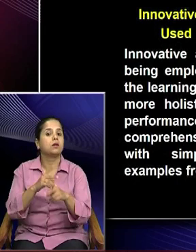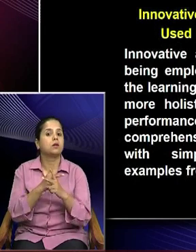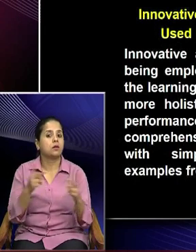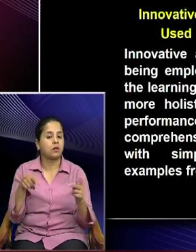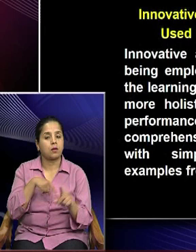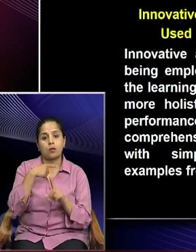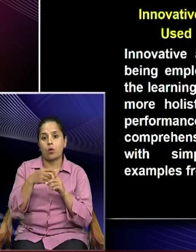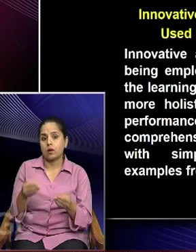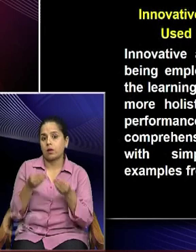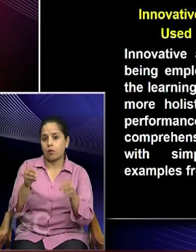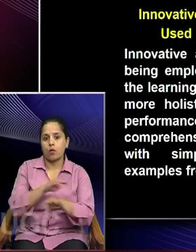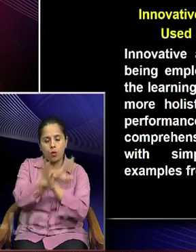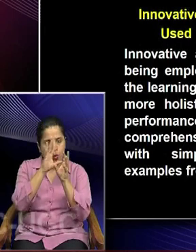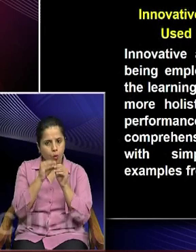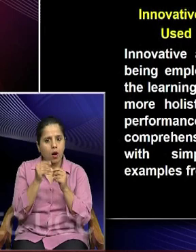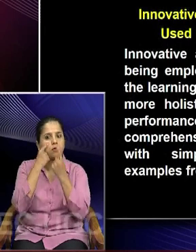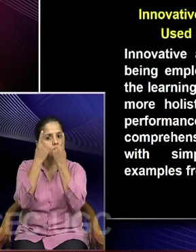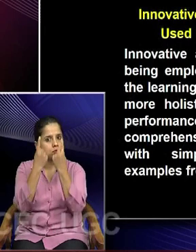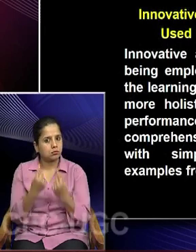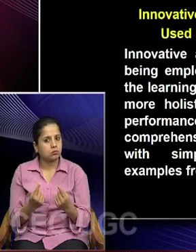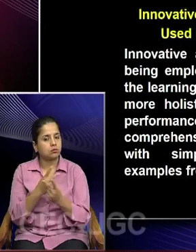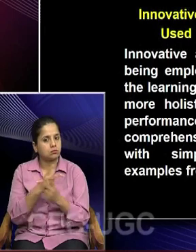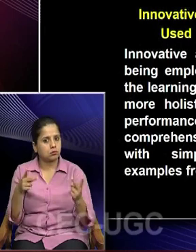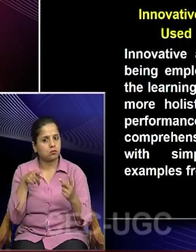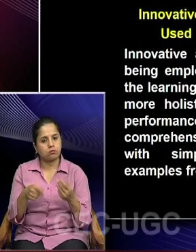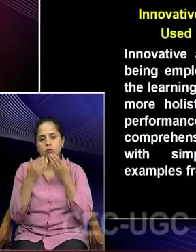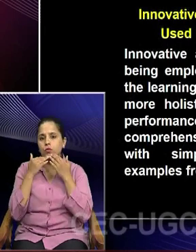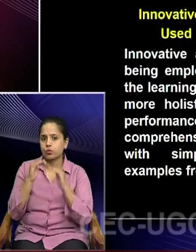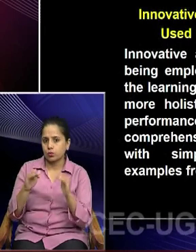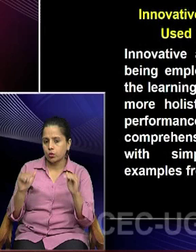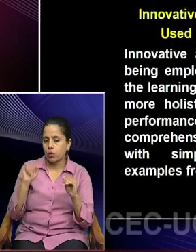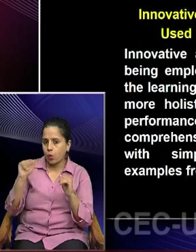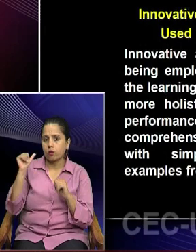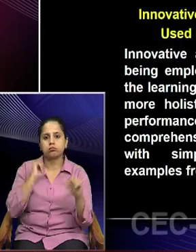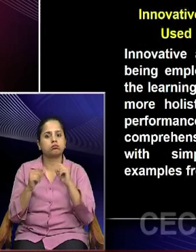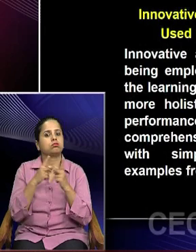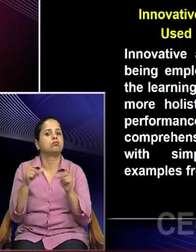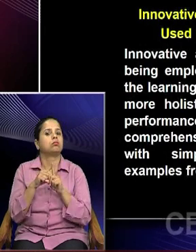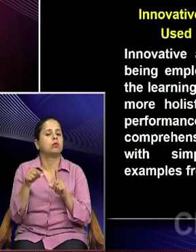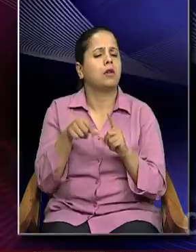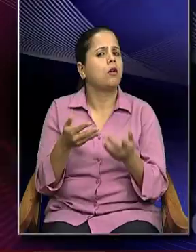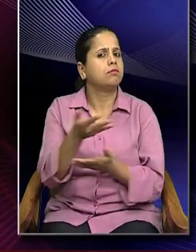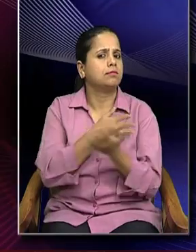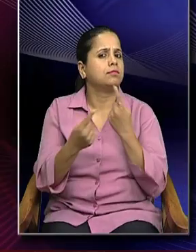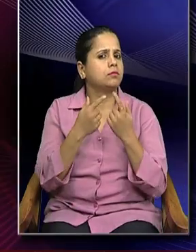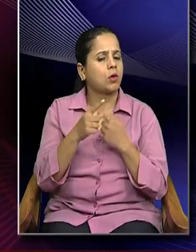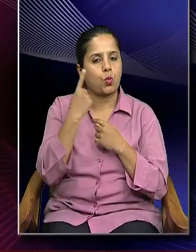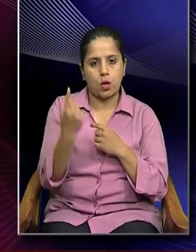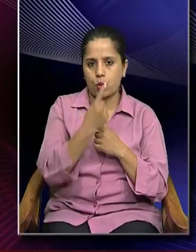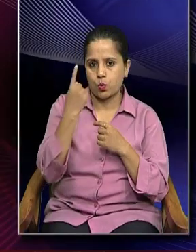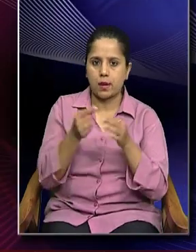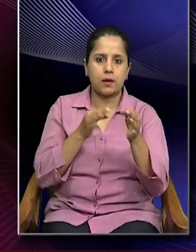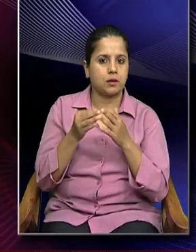and provide a holistic evaluation of the student performance. So, let's discuss them one by